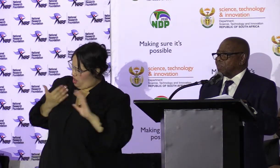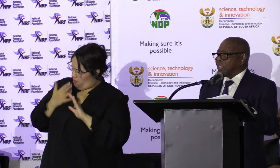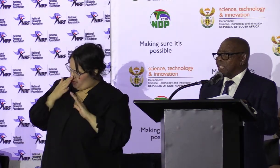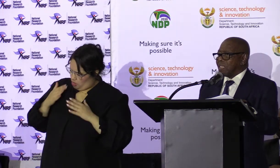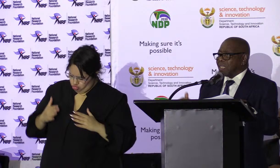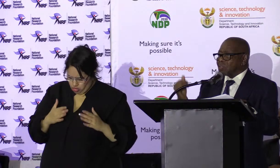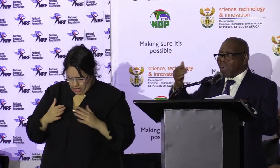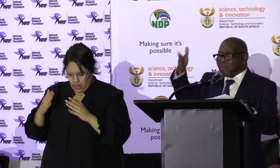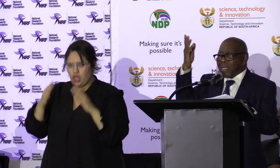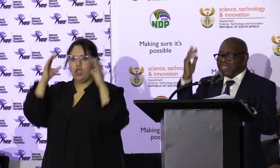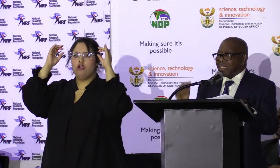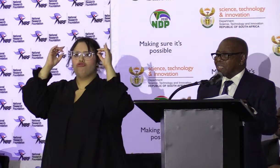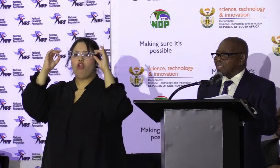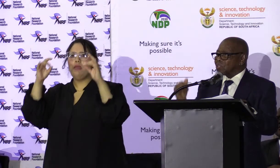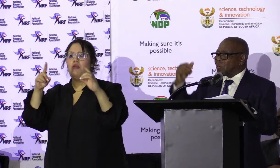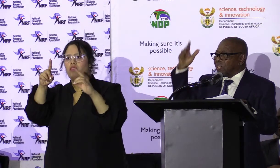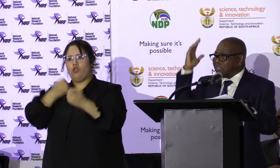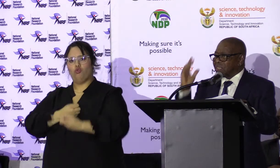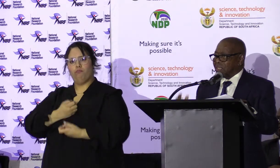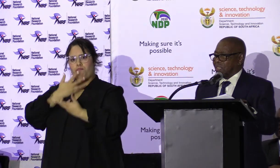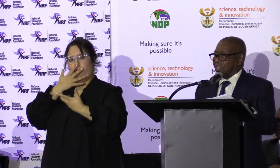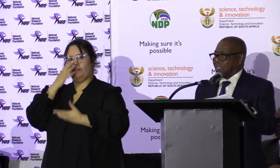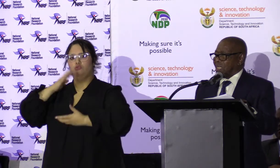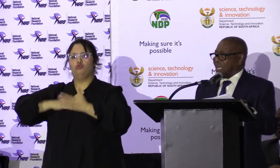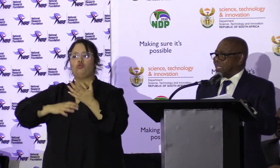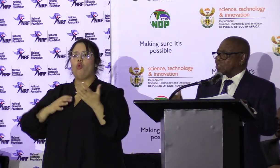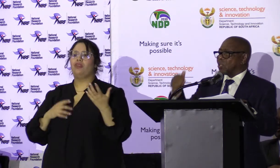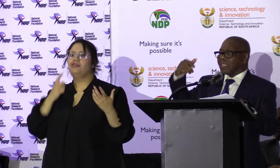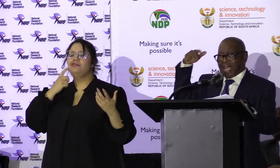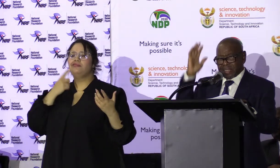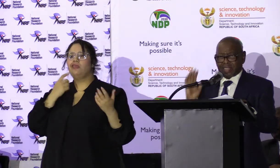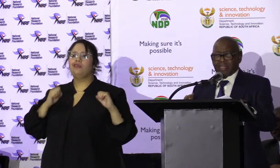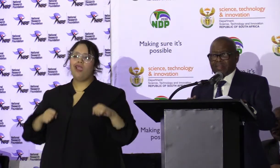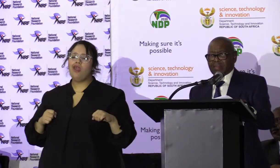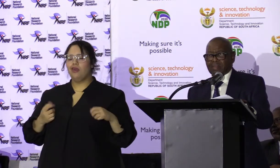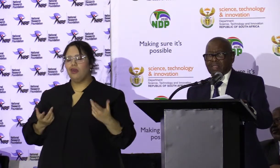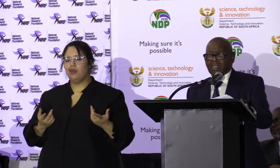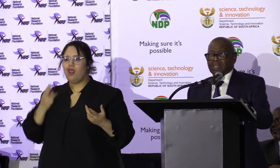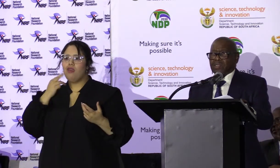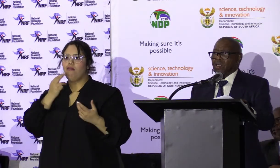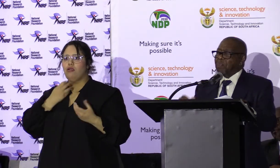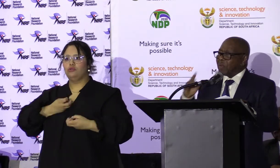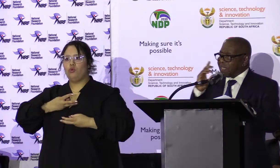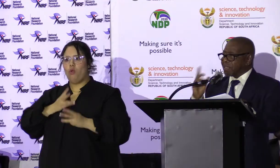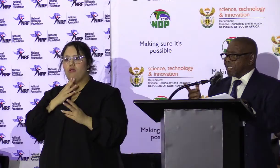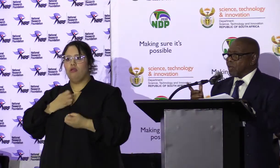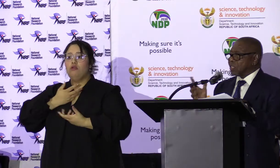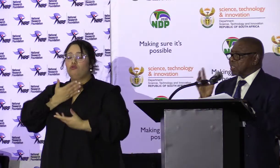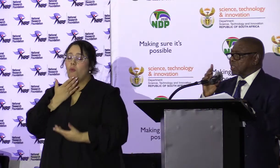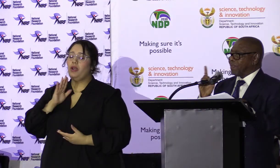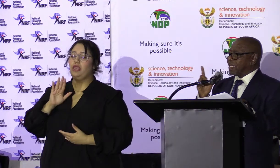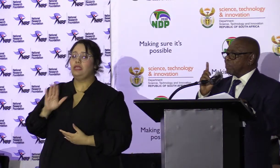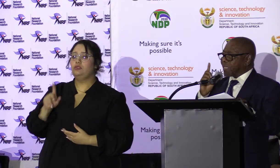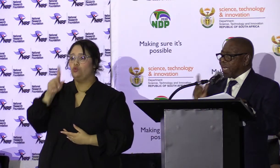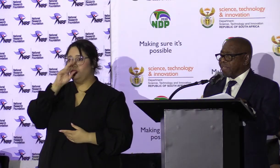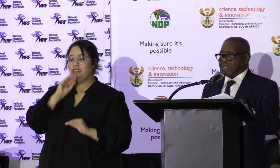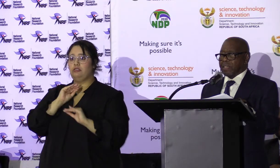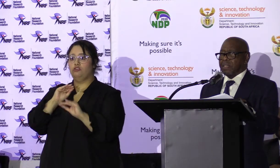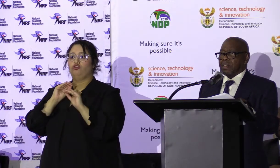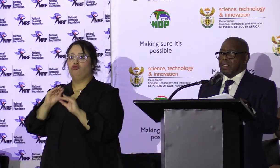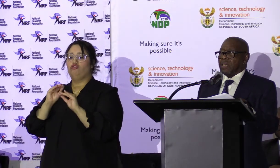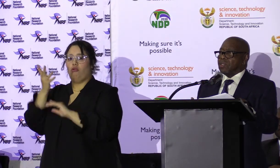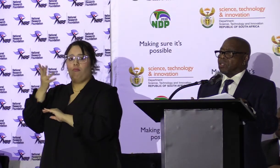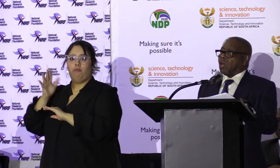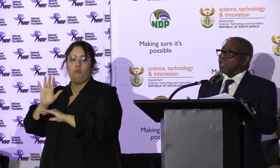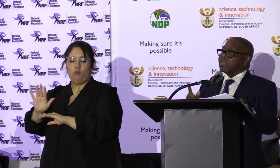astronomy. That's why we are telling it so easy and so nicely. So please, othisha